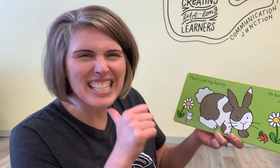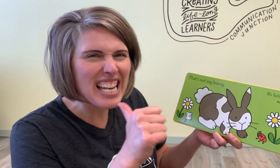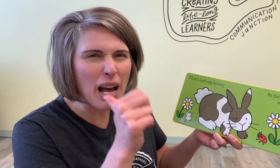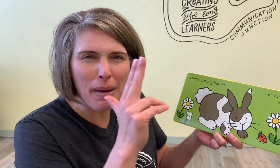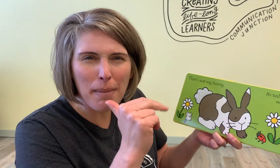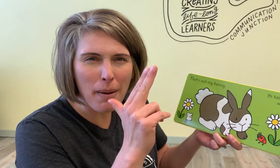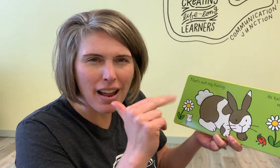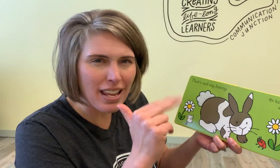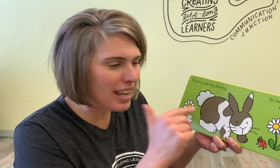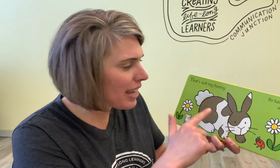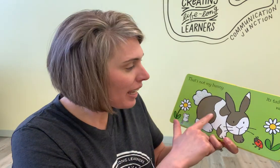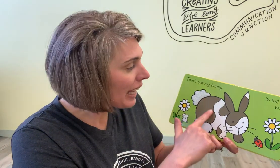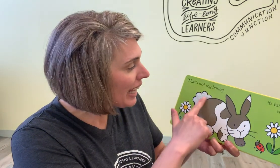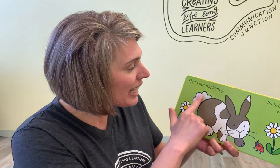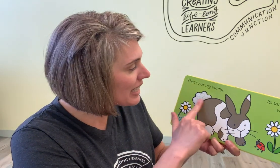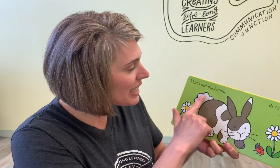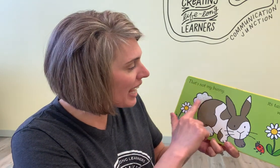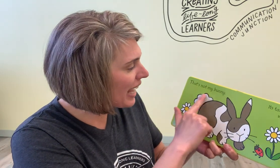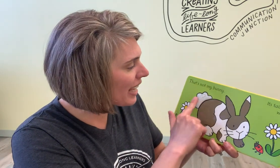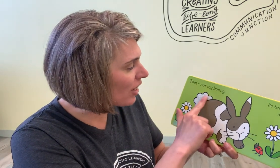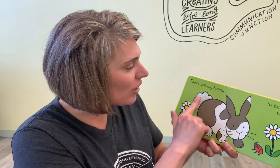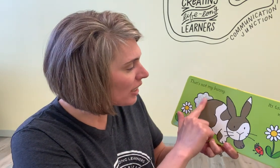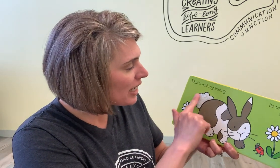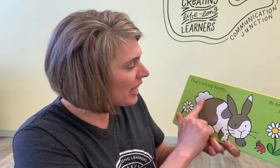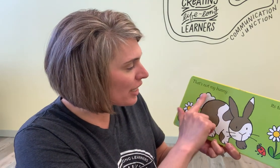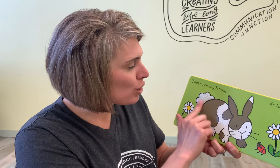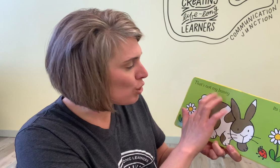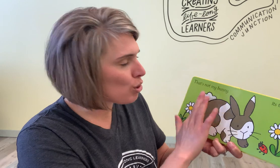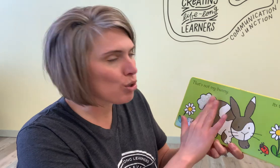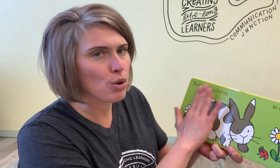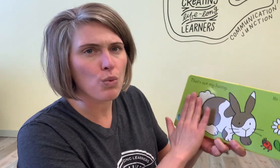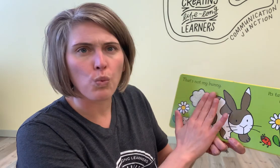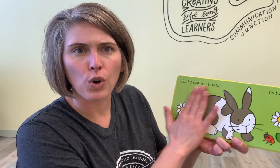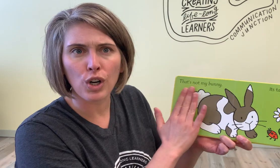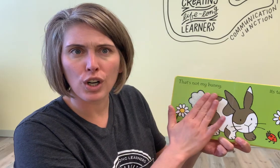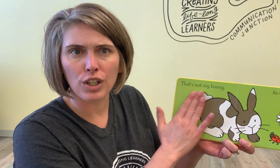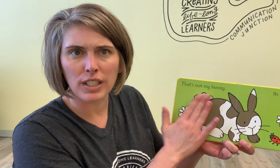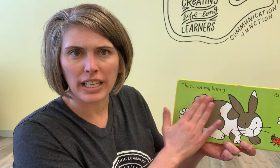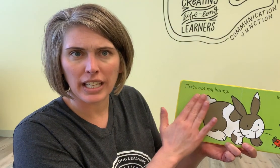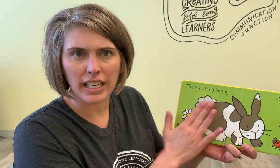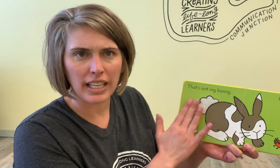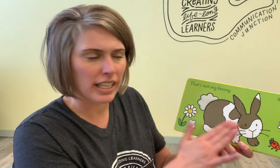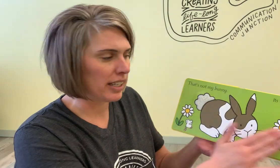That's not my bunny. His tail is too woolly.